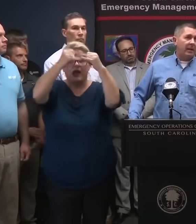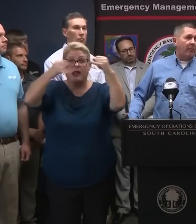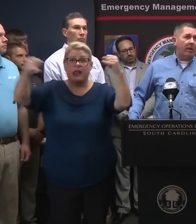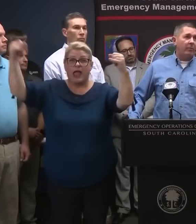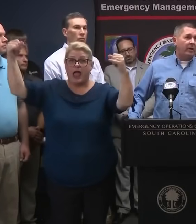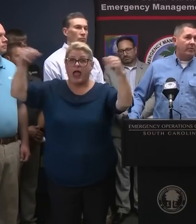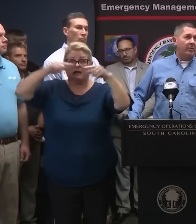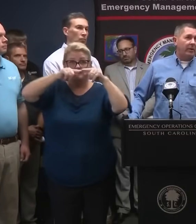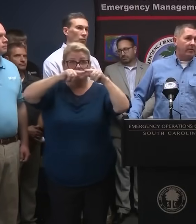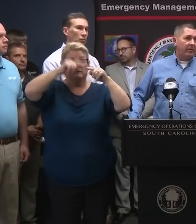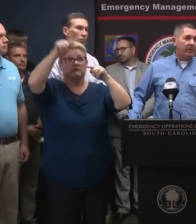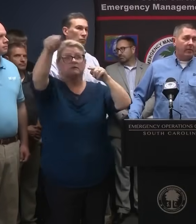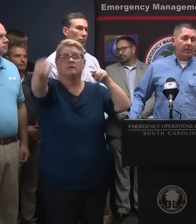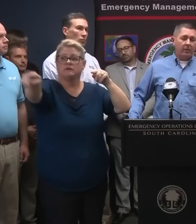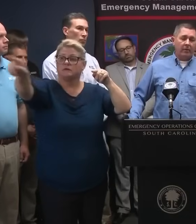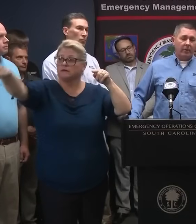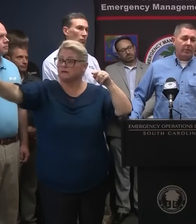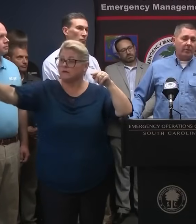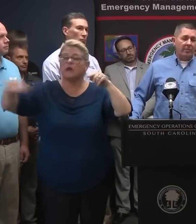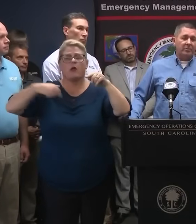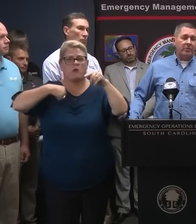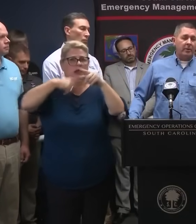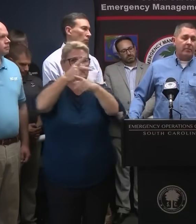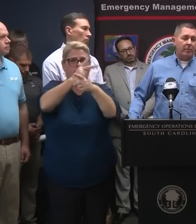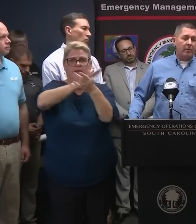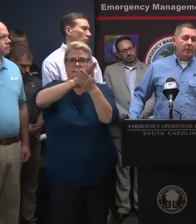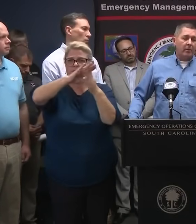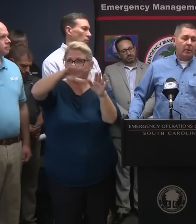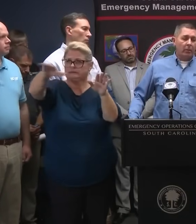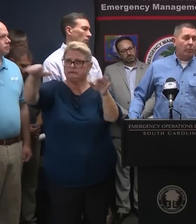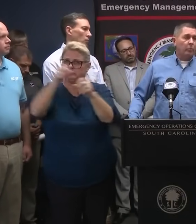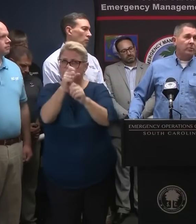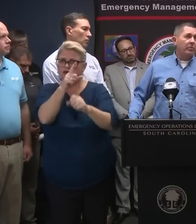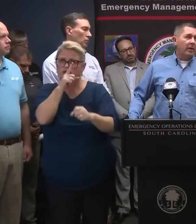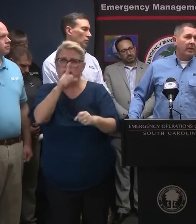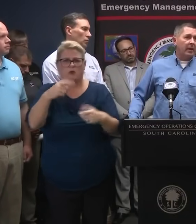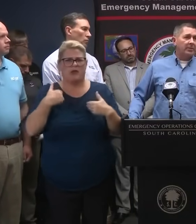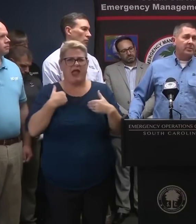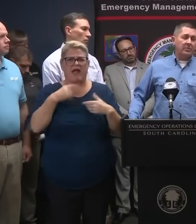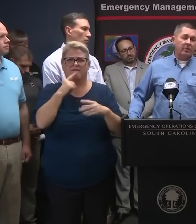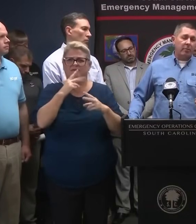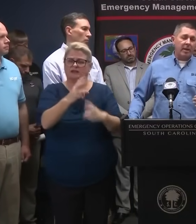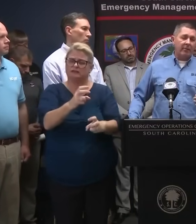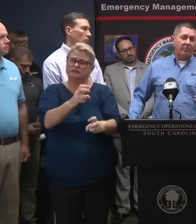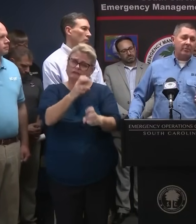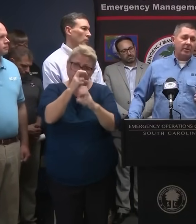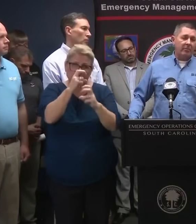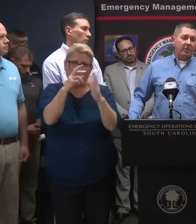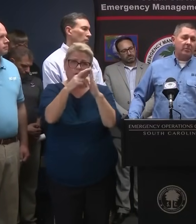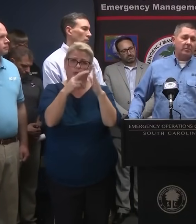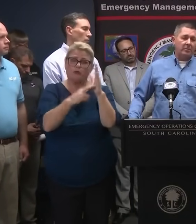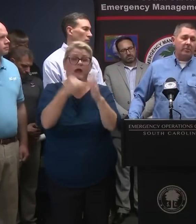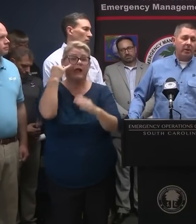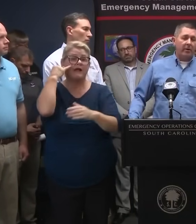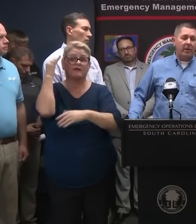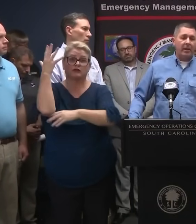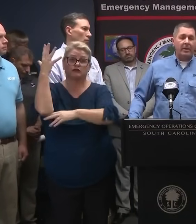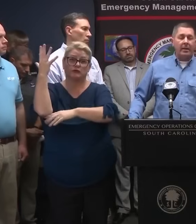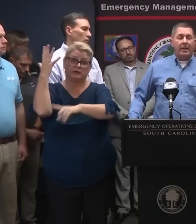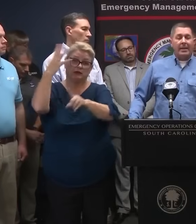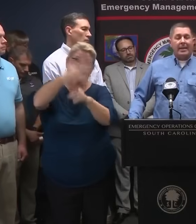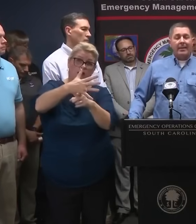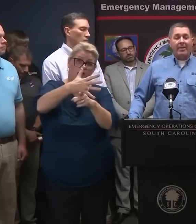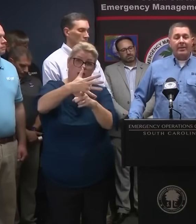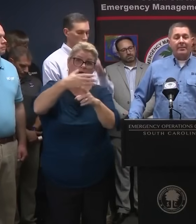one side of that right away to another. We are under extreme rules and regulations. If we have a tree that falls into a power